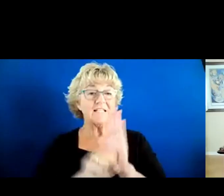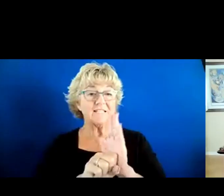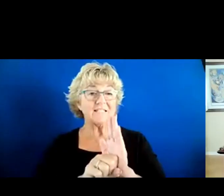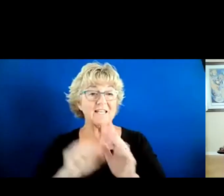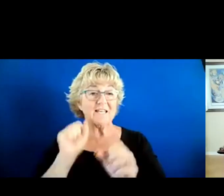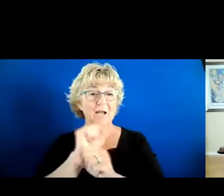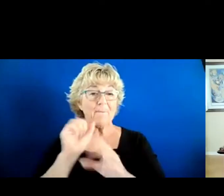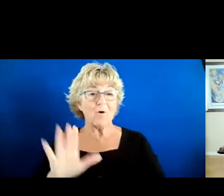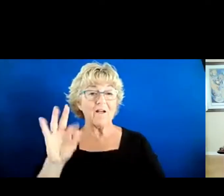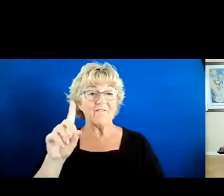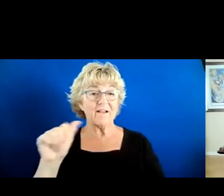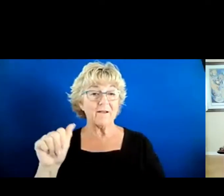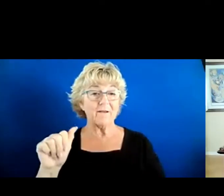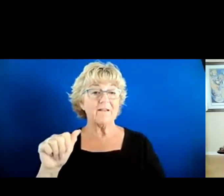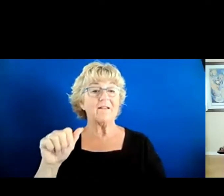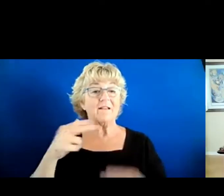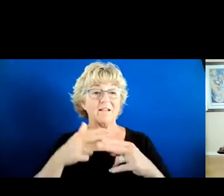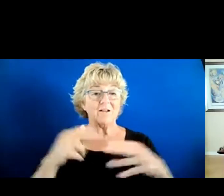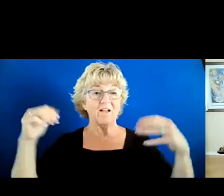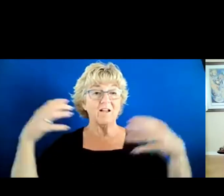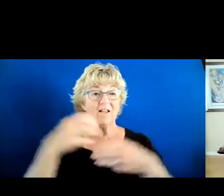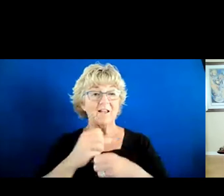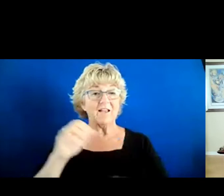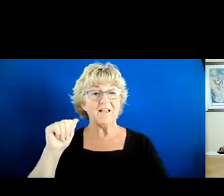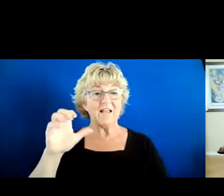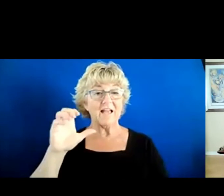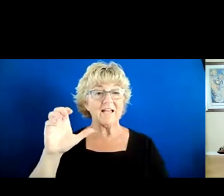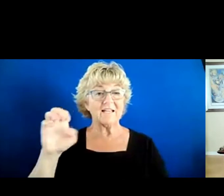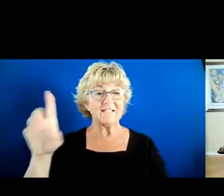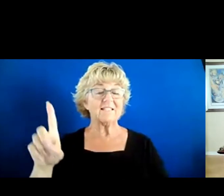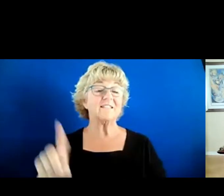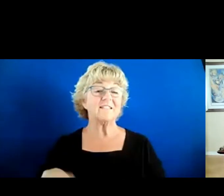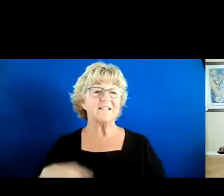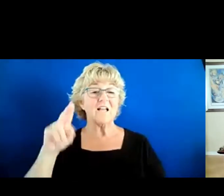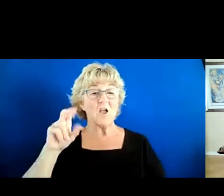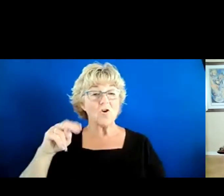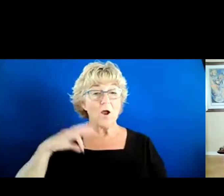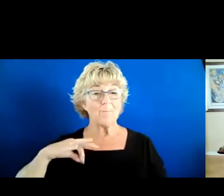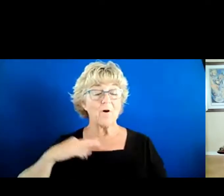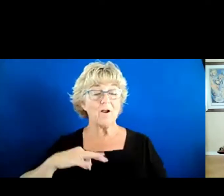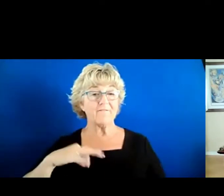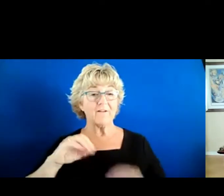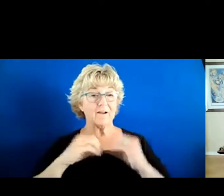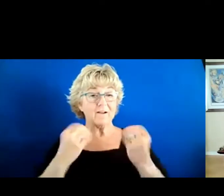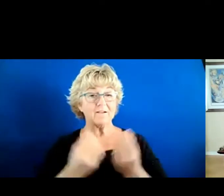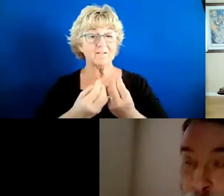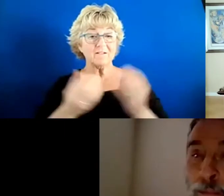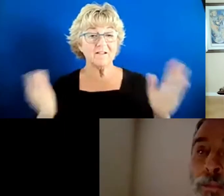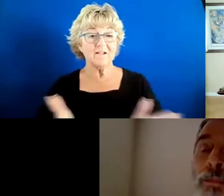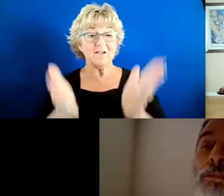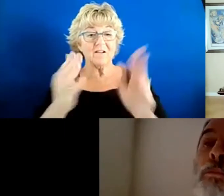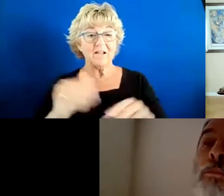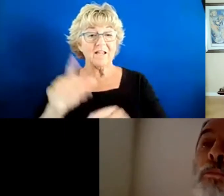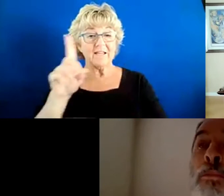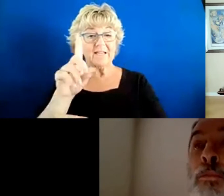Disabilities, otherwise known as aCSED. aCSED is a nonprofit organization, has promoted an increase in the